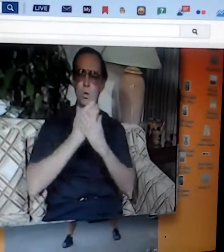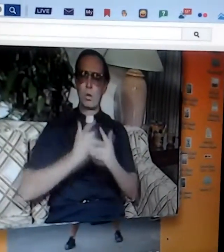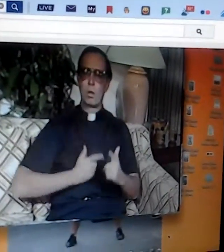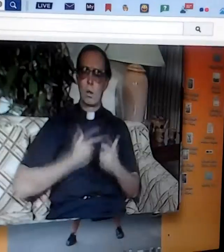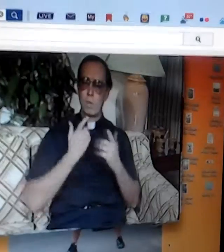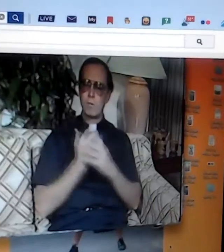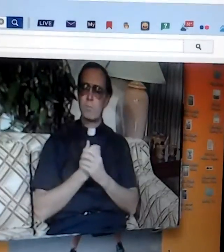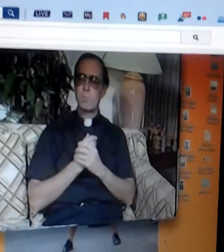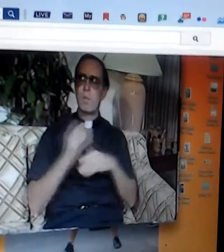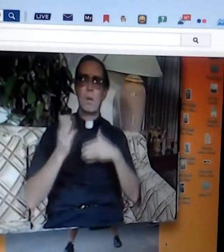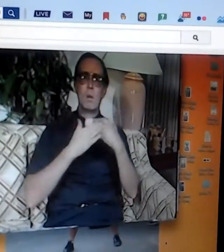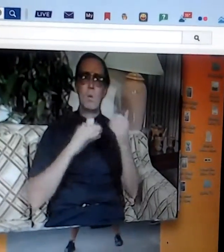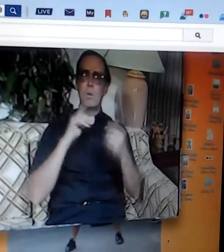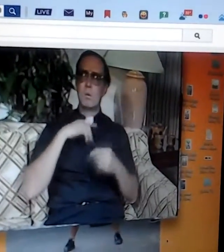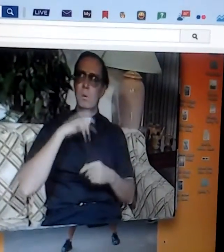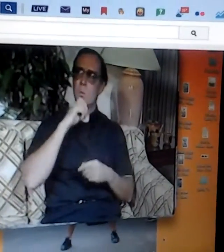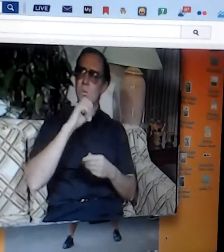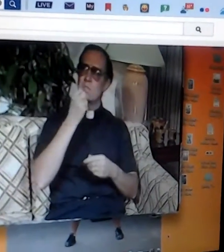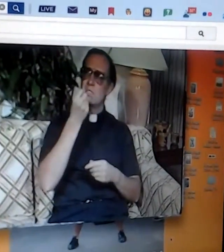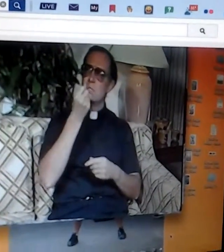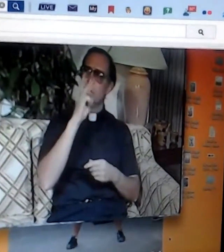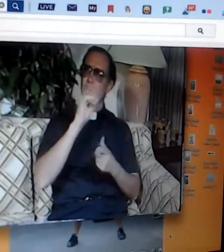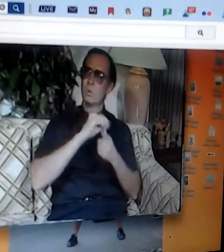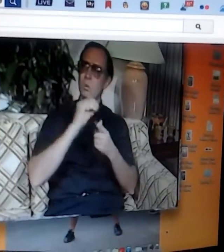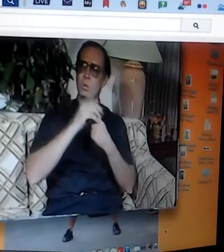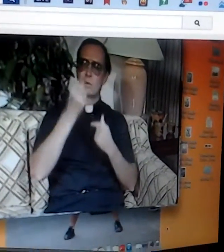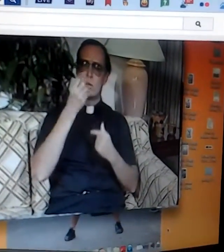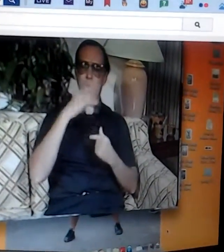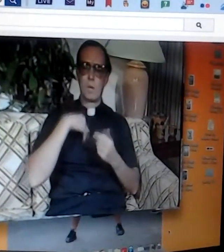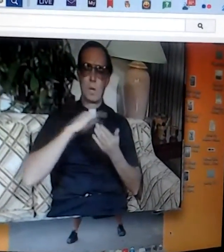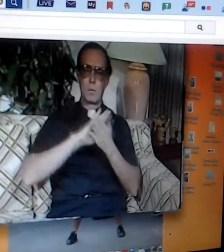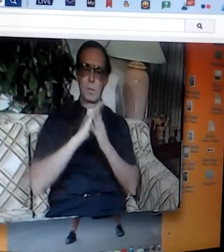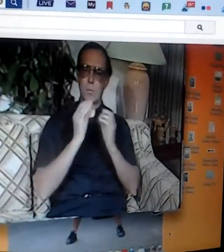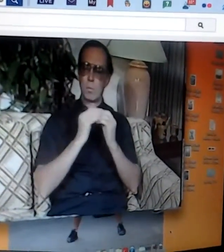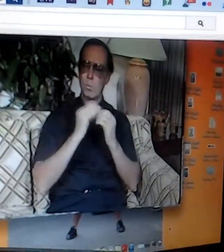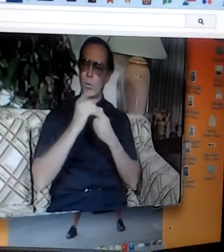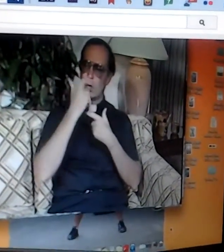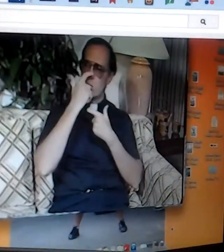very important part of life is prayer.